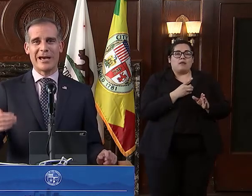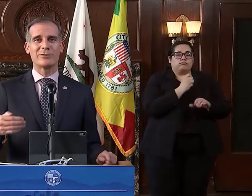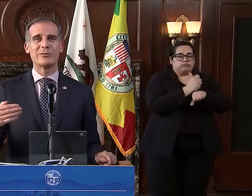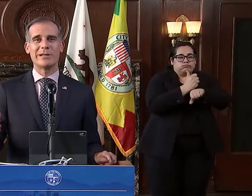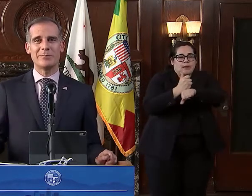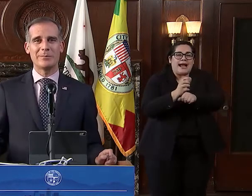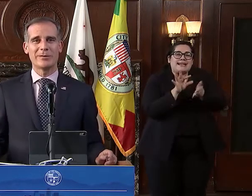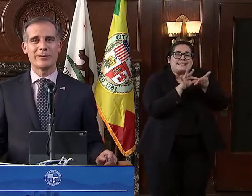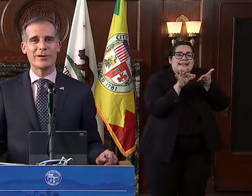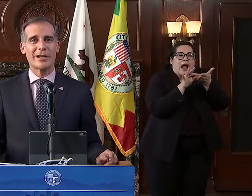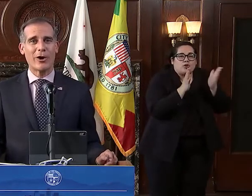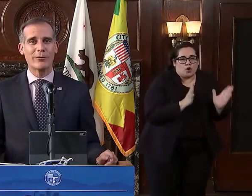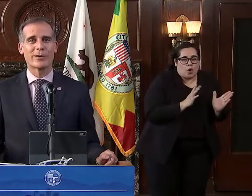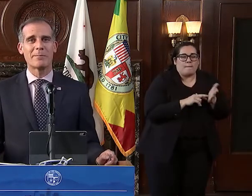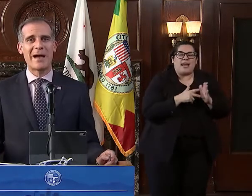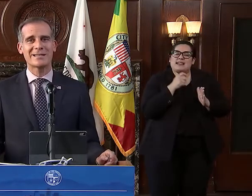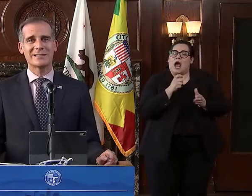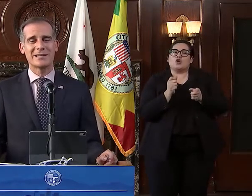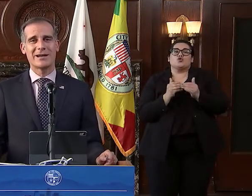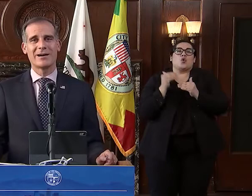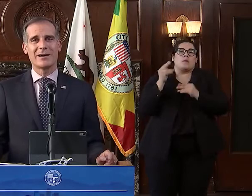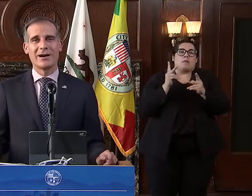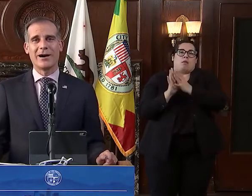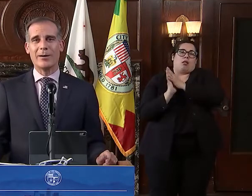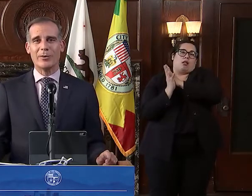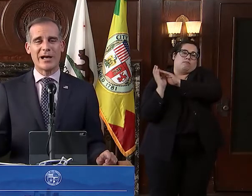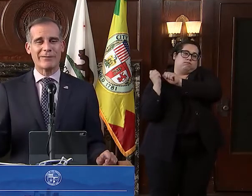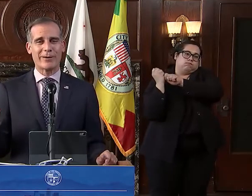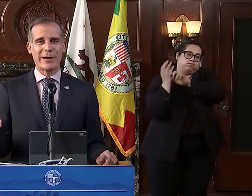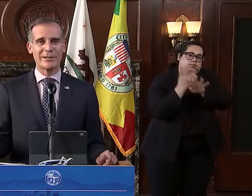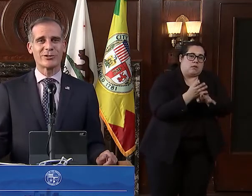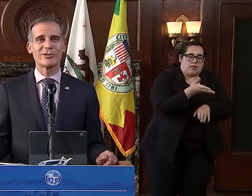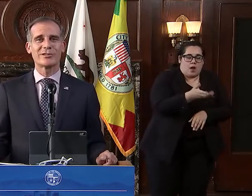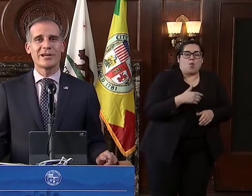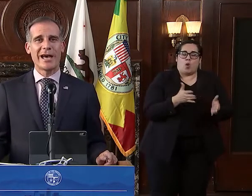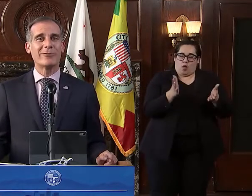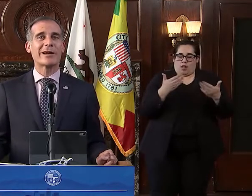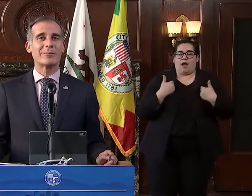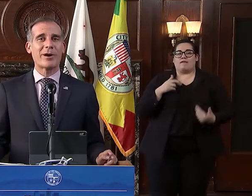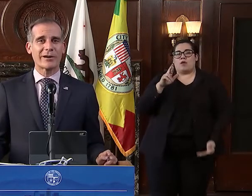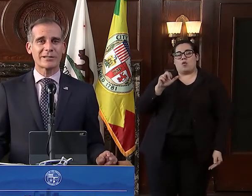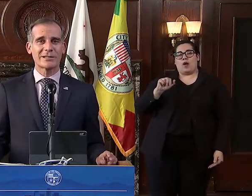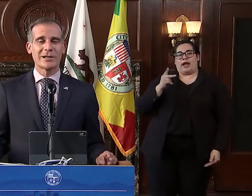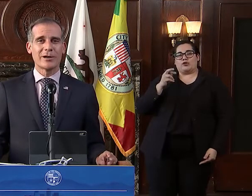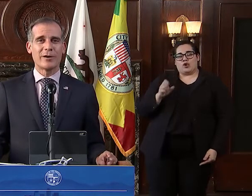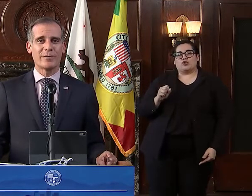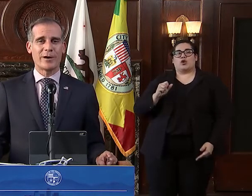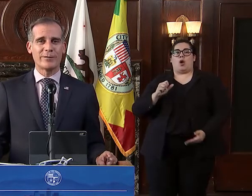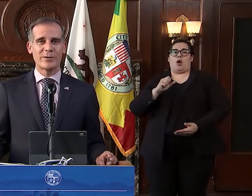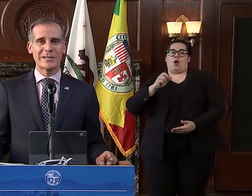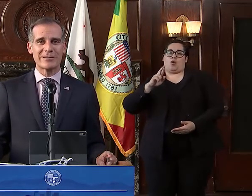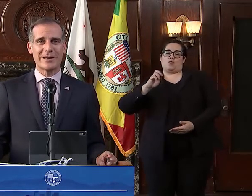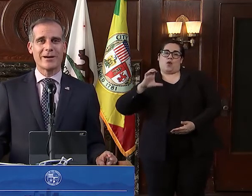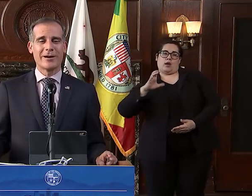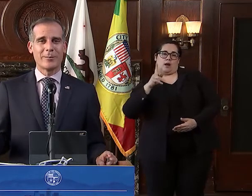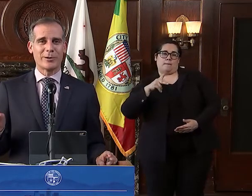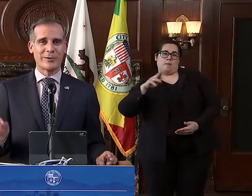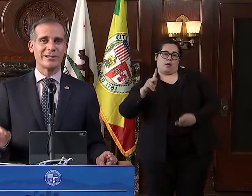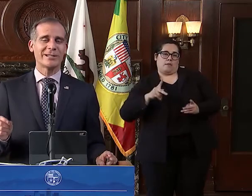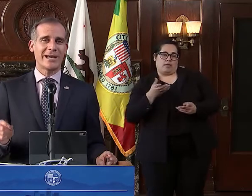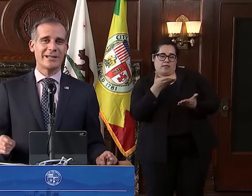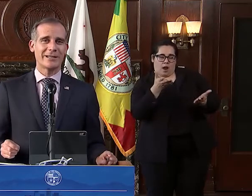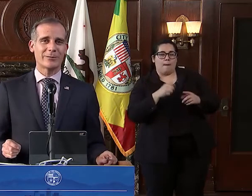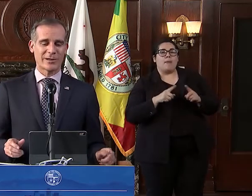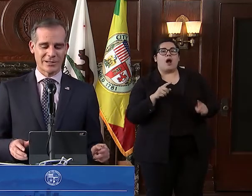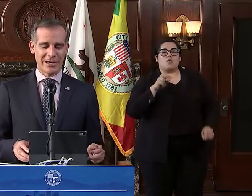that we don't have too many people, that we're not over capacity there. We'll have our rangers and rec and parks folks out there. But